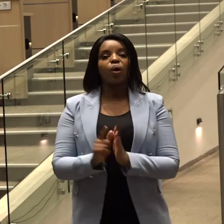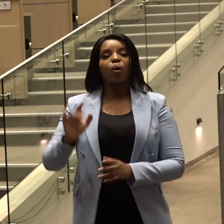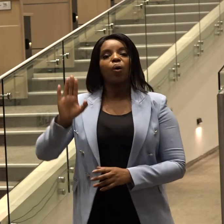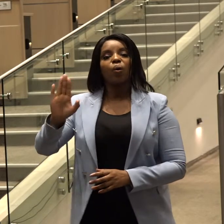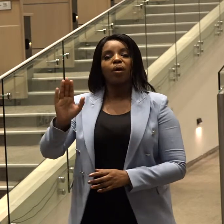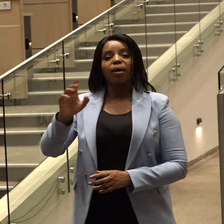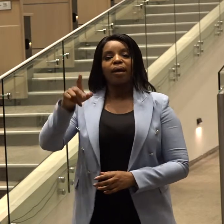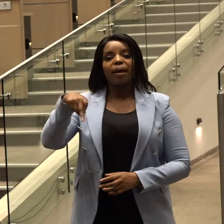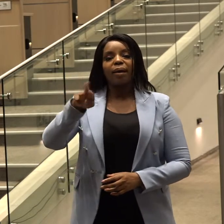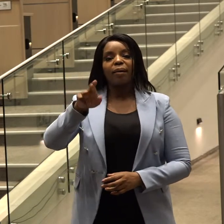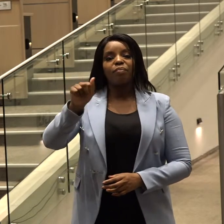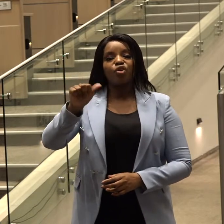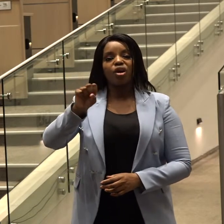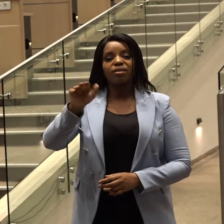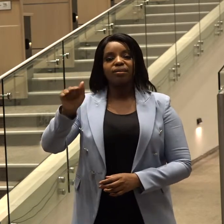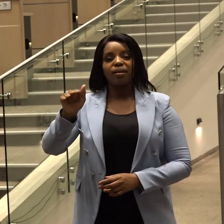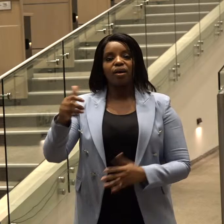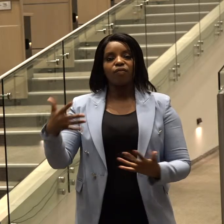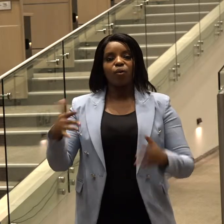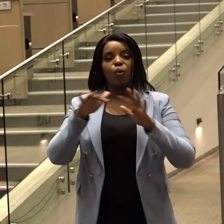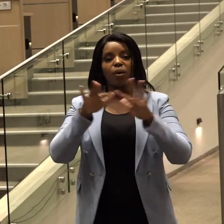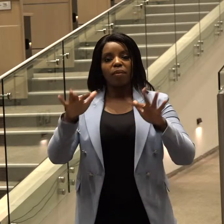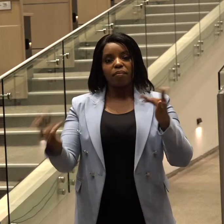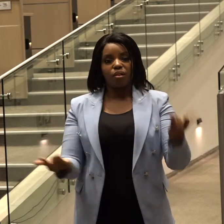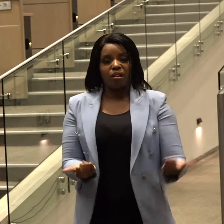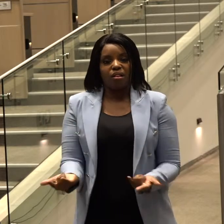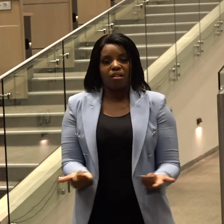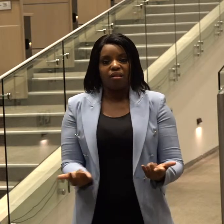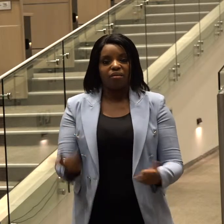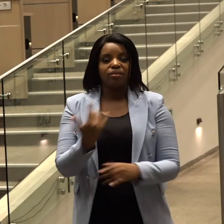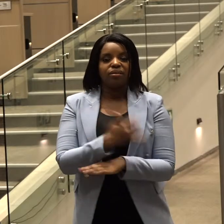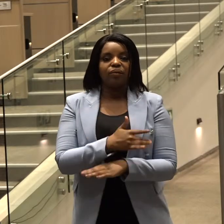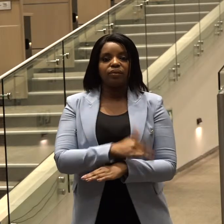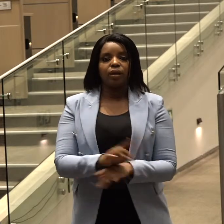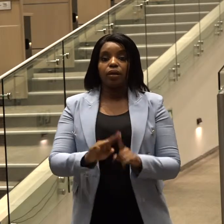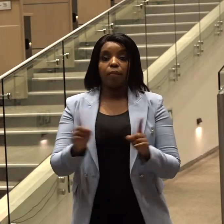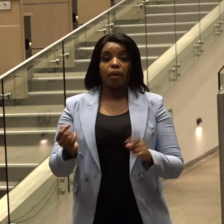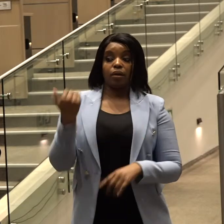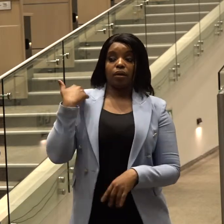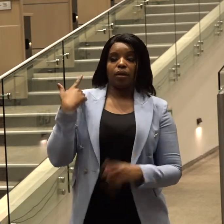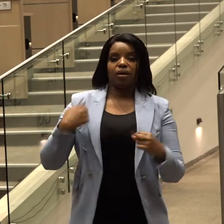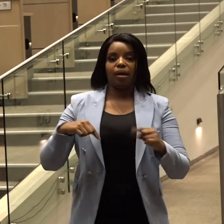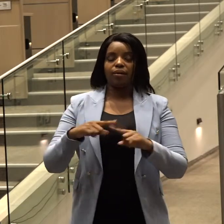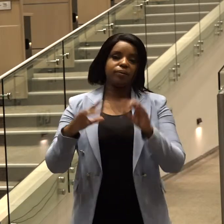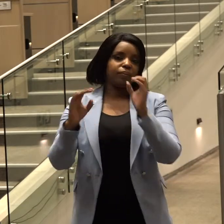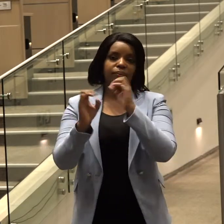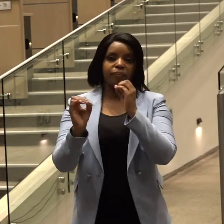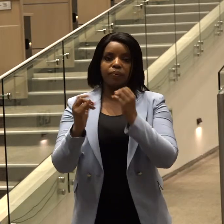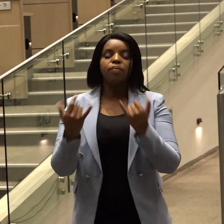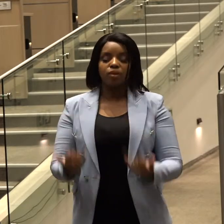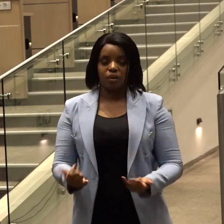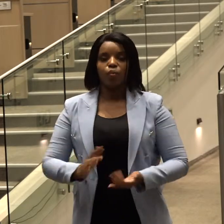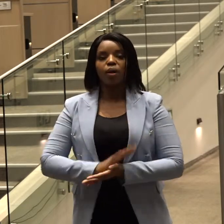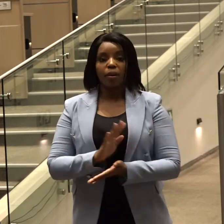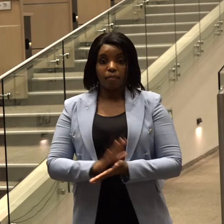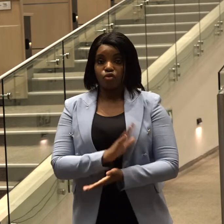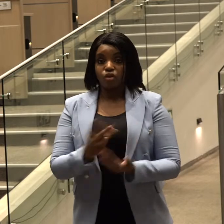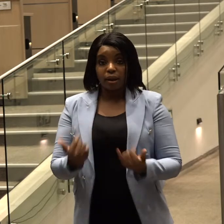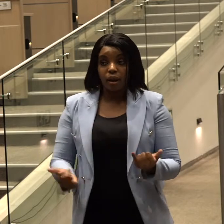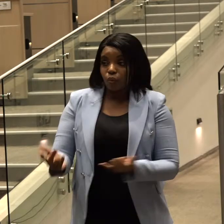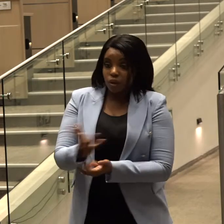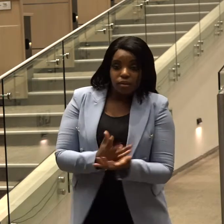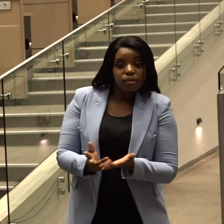of Hawkers but were never concerted so we'll appreciate it that if you can give us feedback